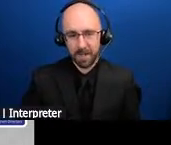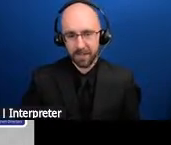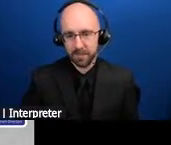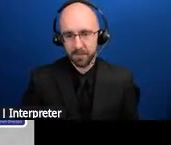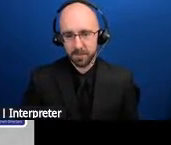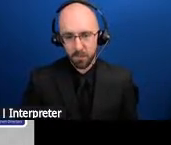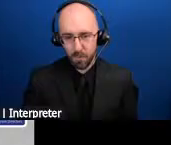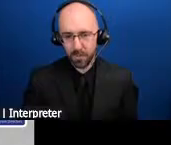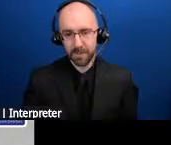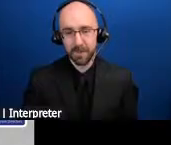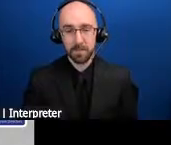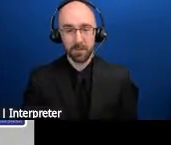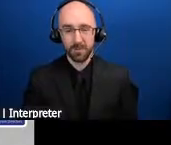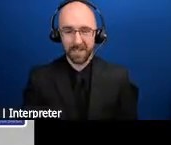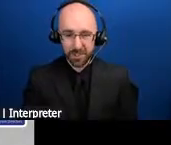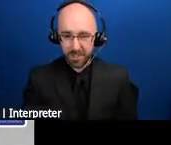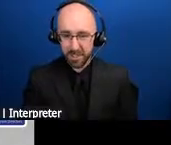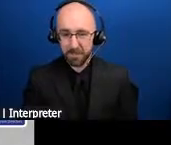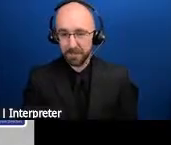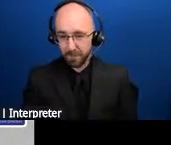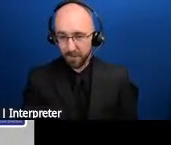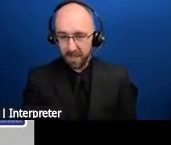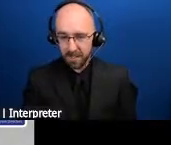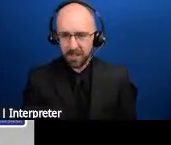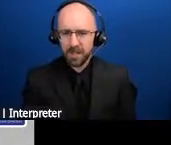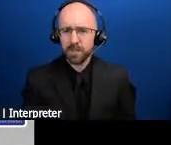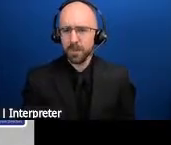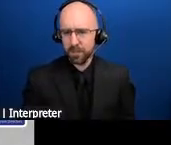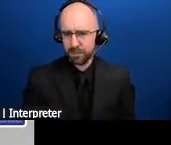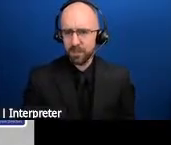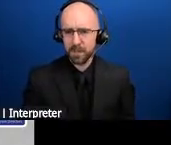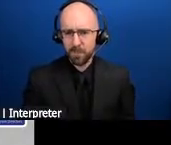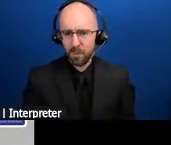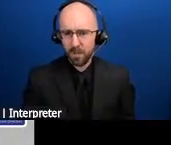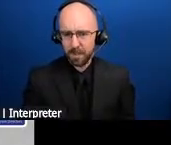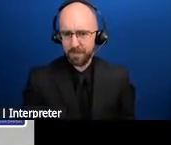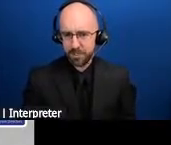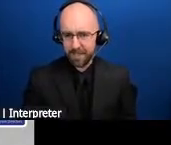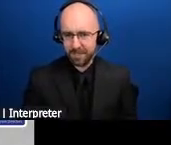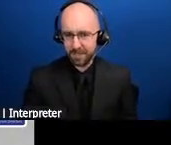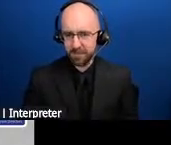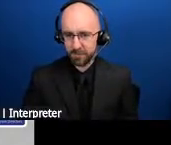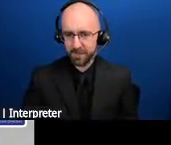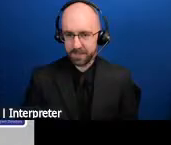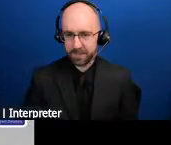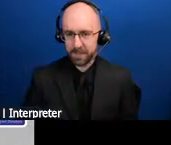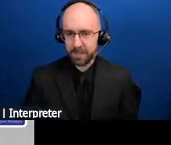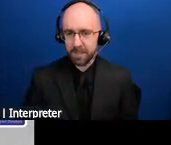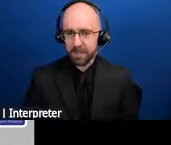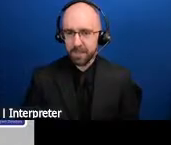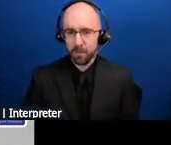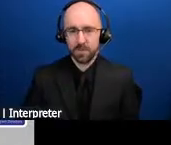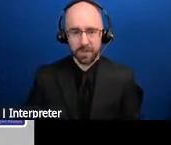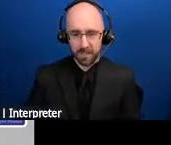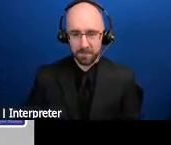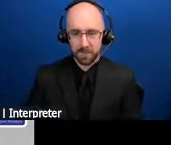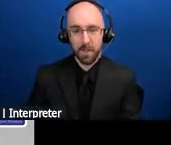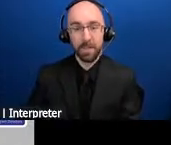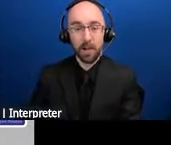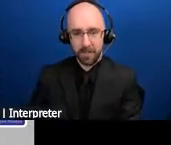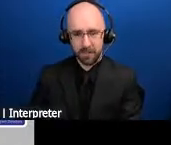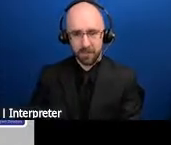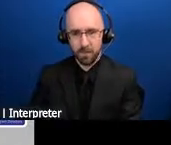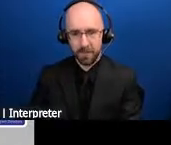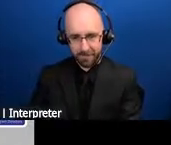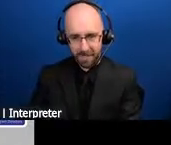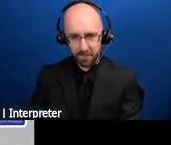maybe providing some support, developing a relationship for that. So I learned a little bit more about the chat and text services that were developed on